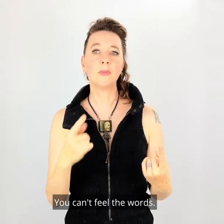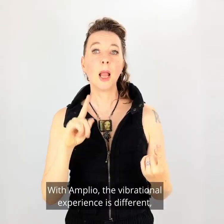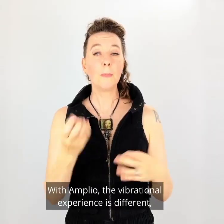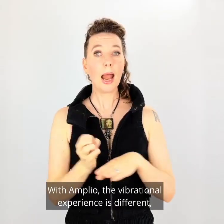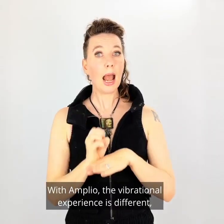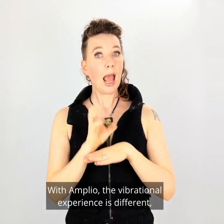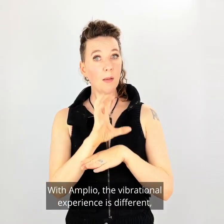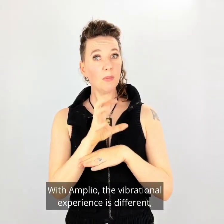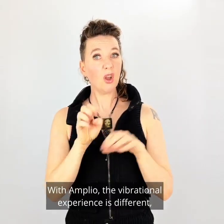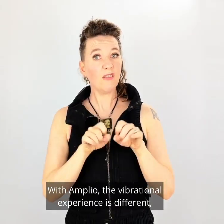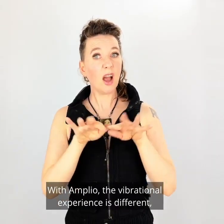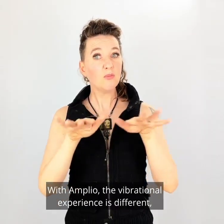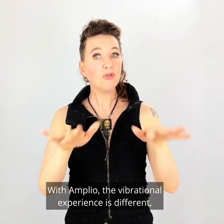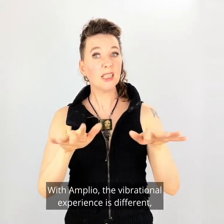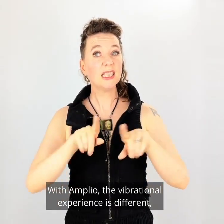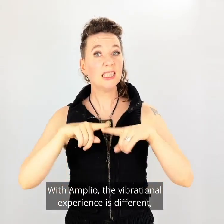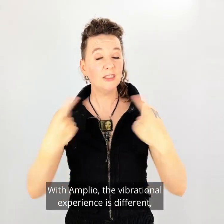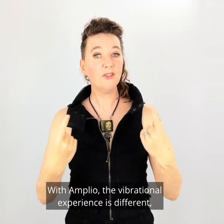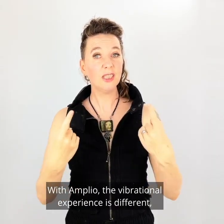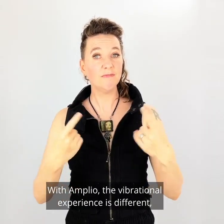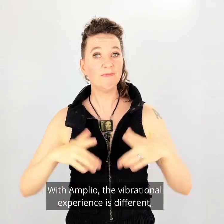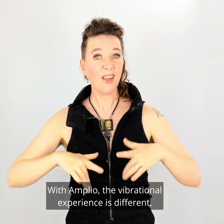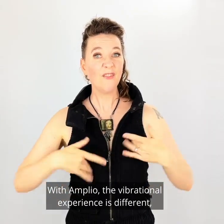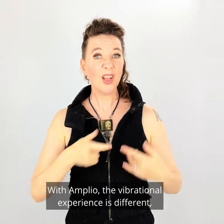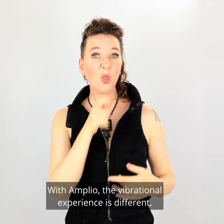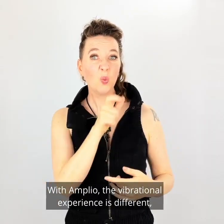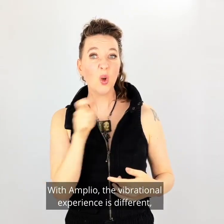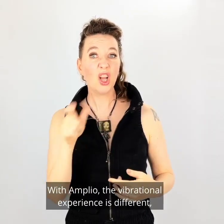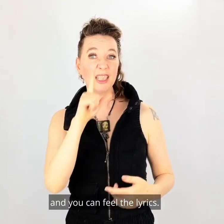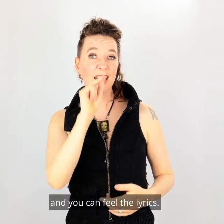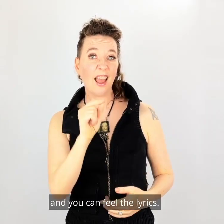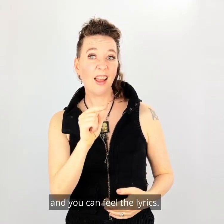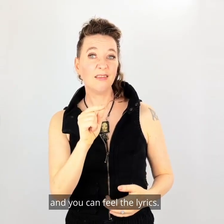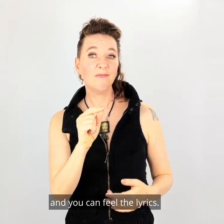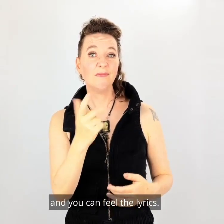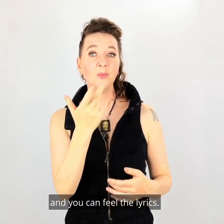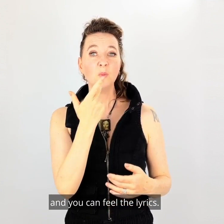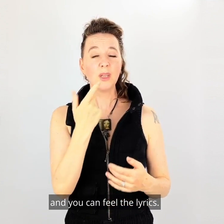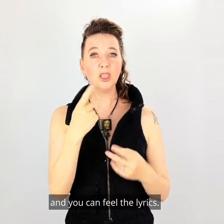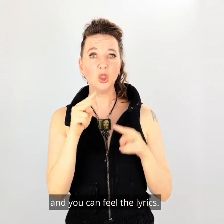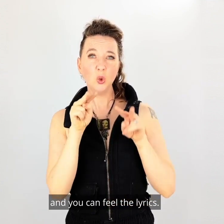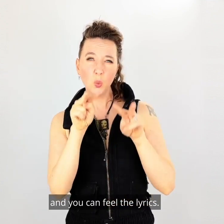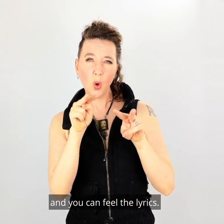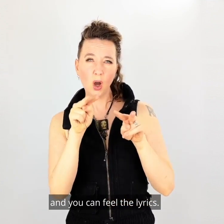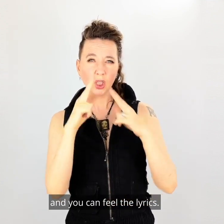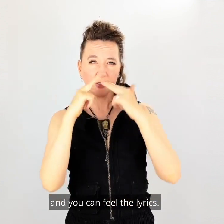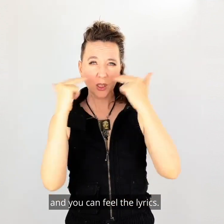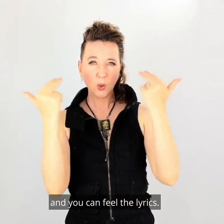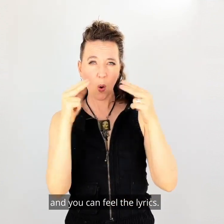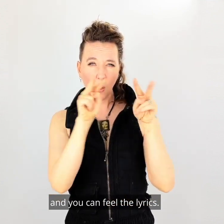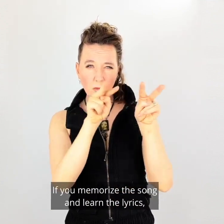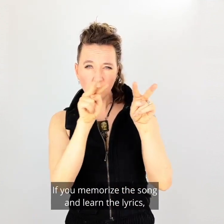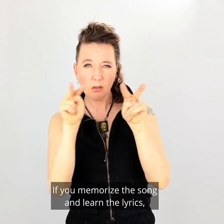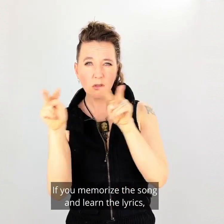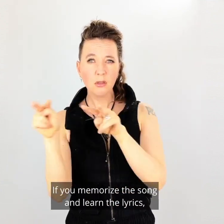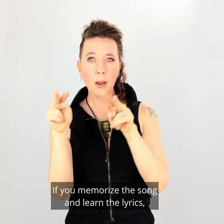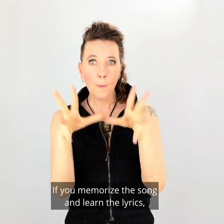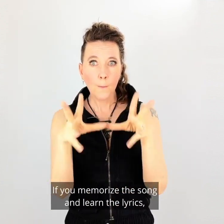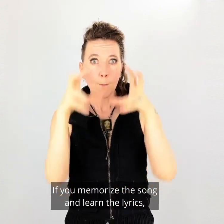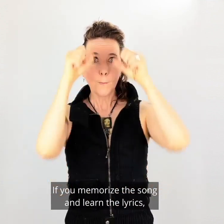With Amplio, the vibrational experience is different and you can feel the lyrics. If you memorize the song